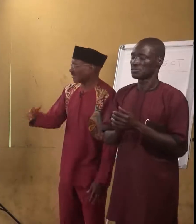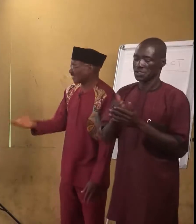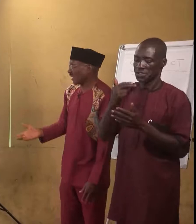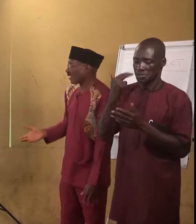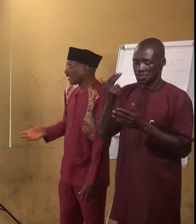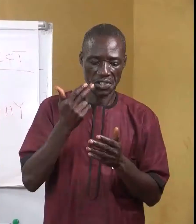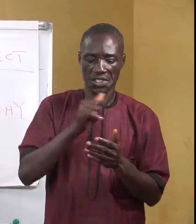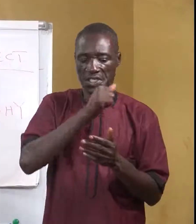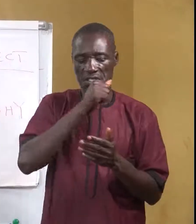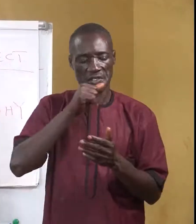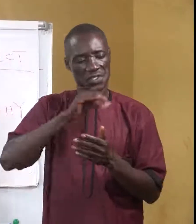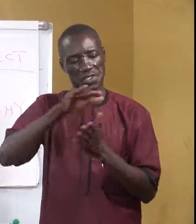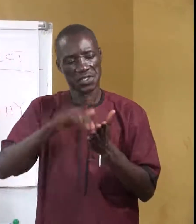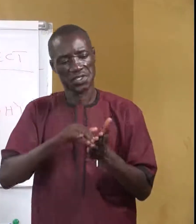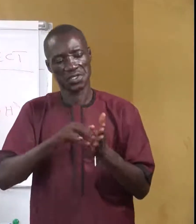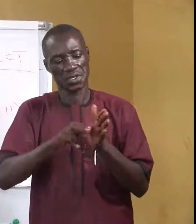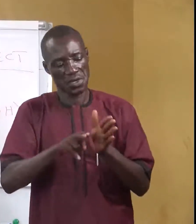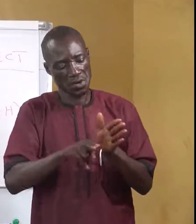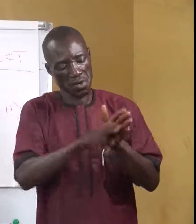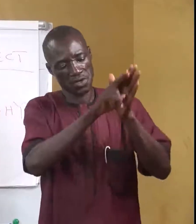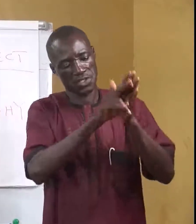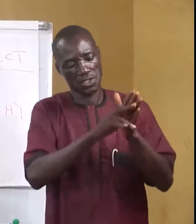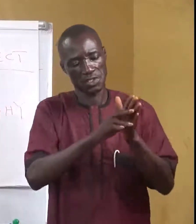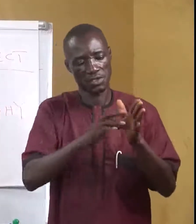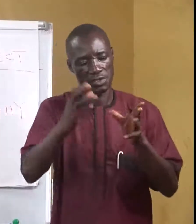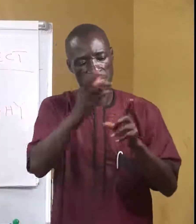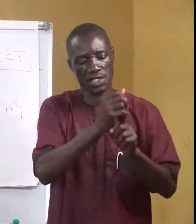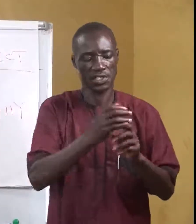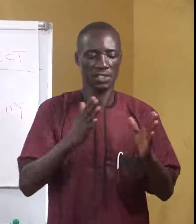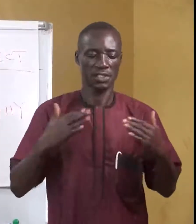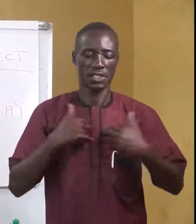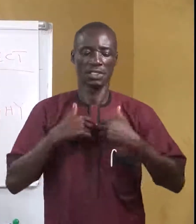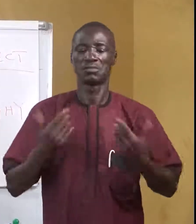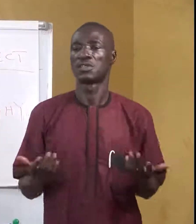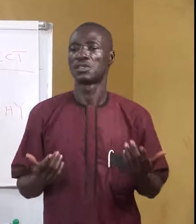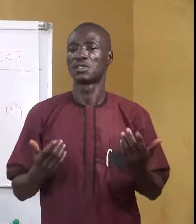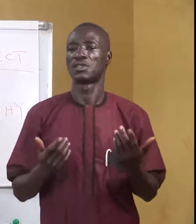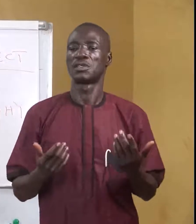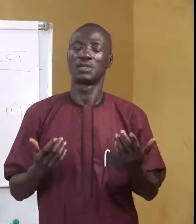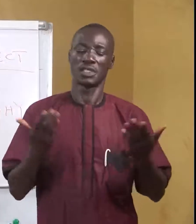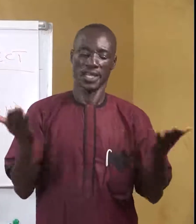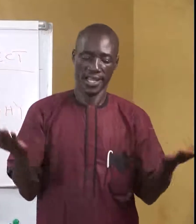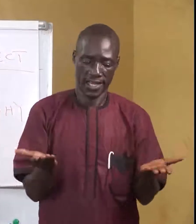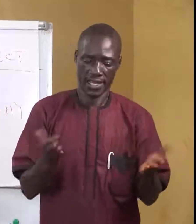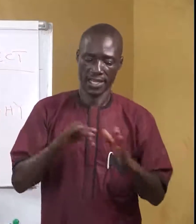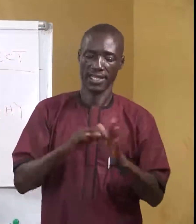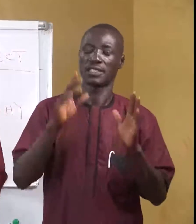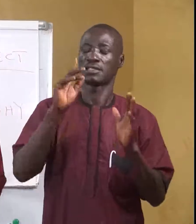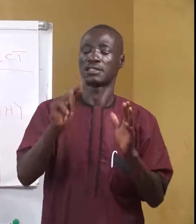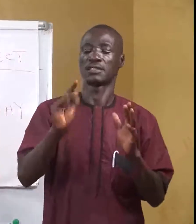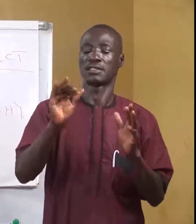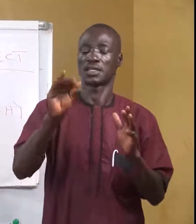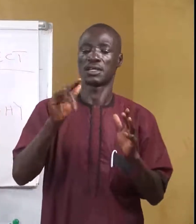agricultural center and hunting in rural area. But in urban area, they have tertiary and other kind